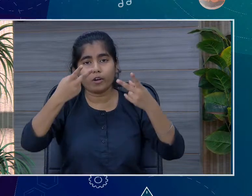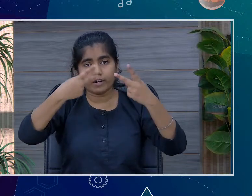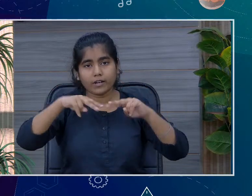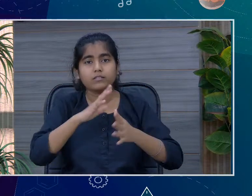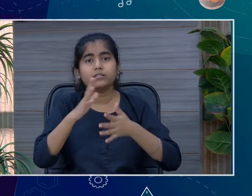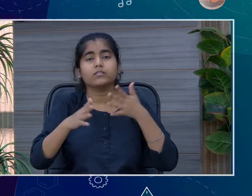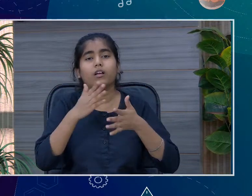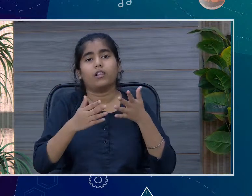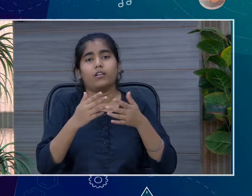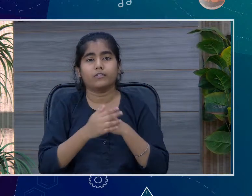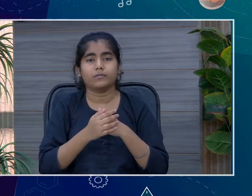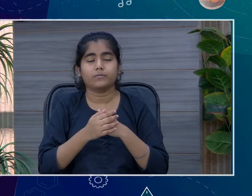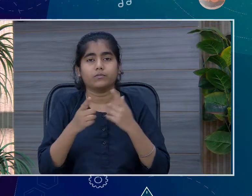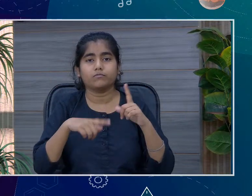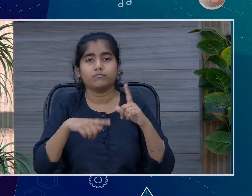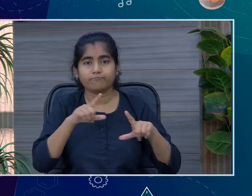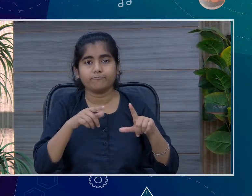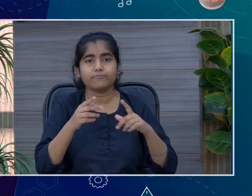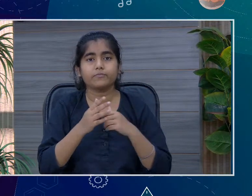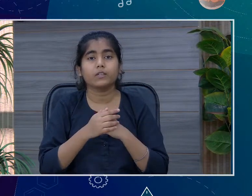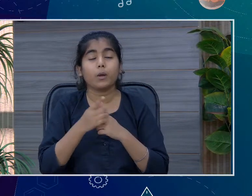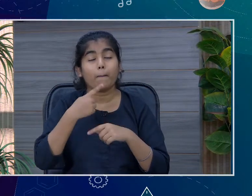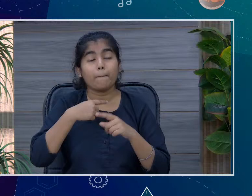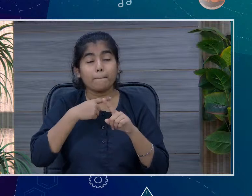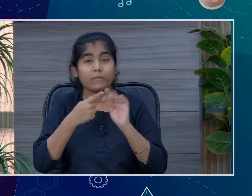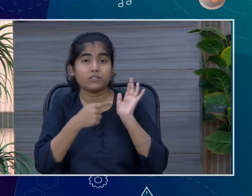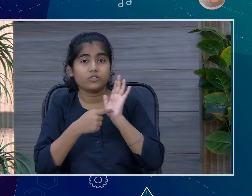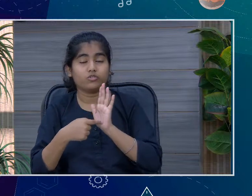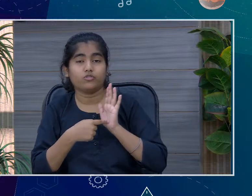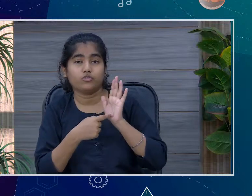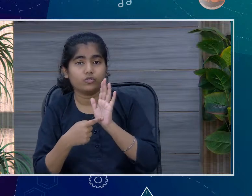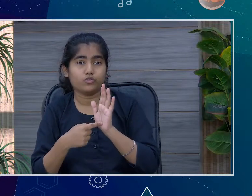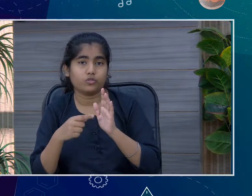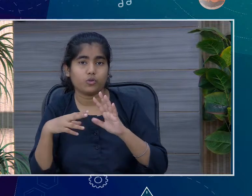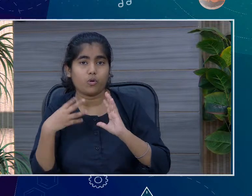sign language. It also shows